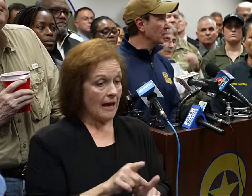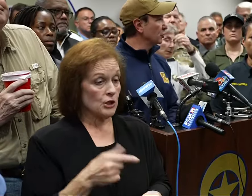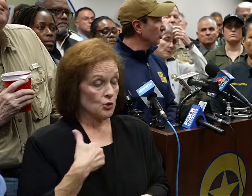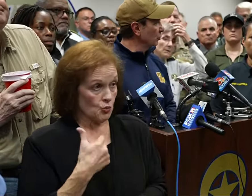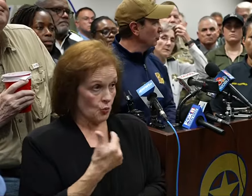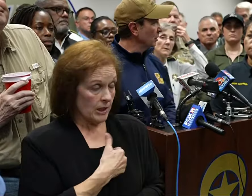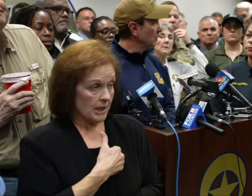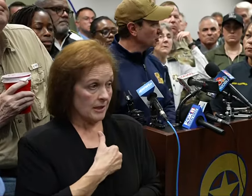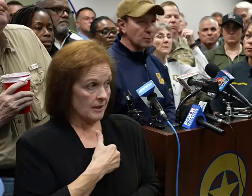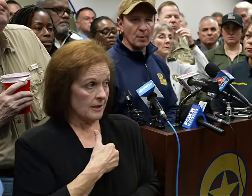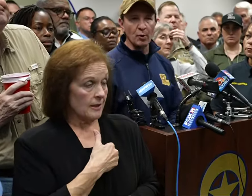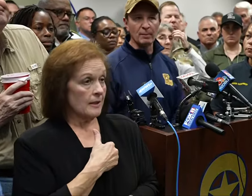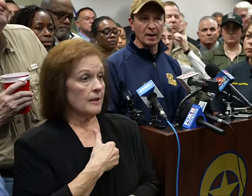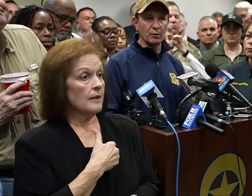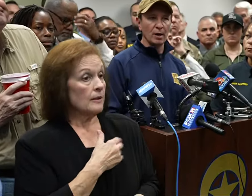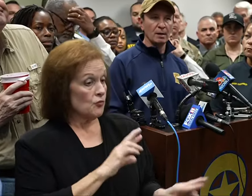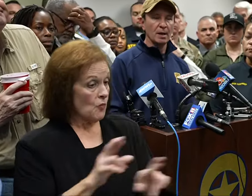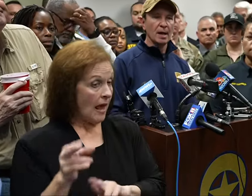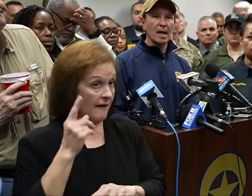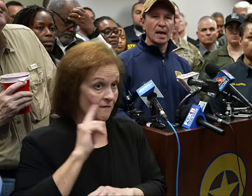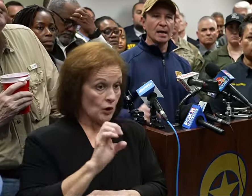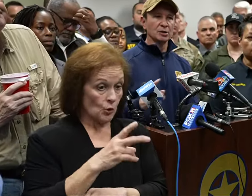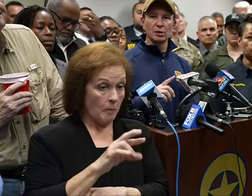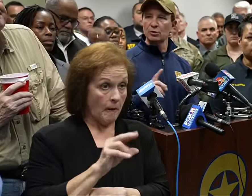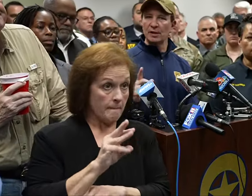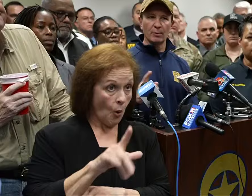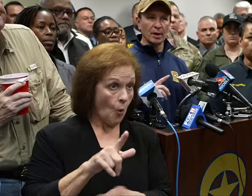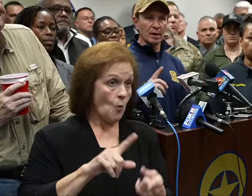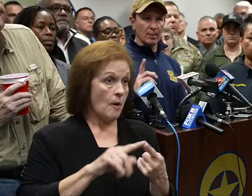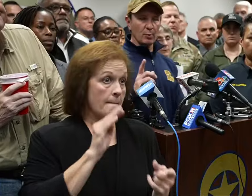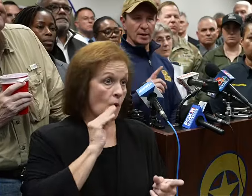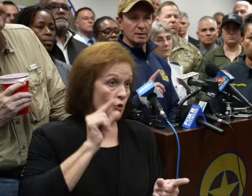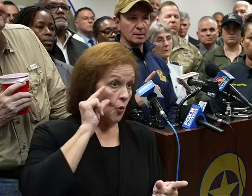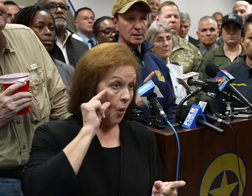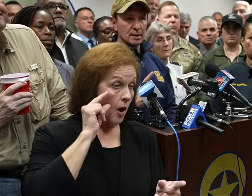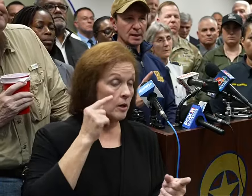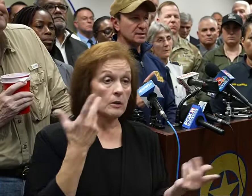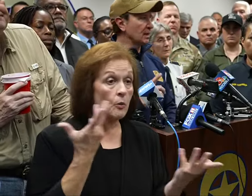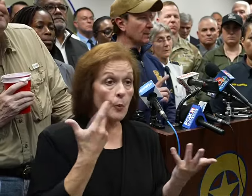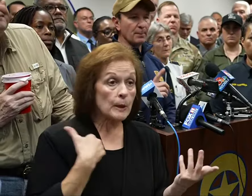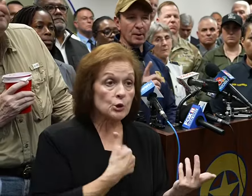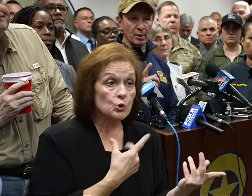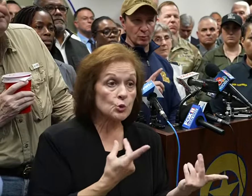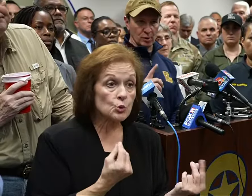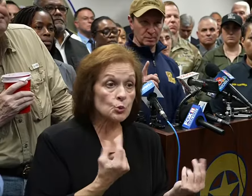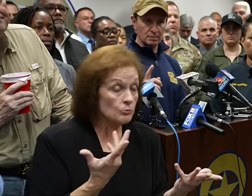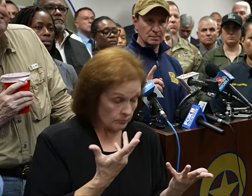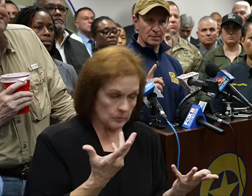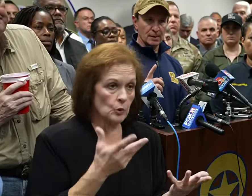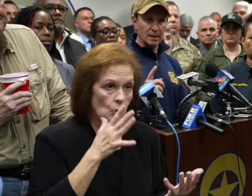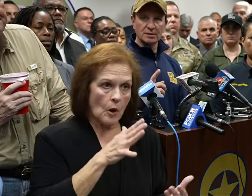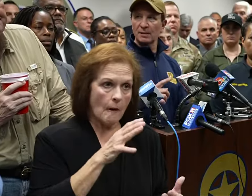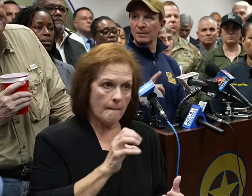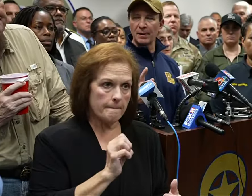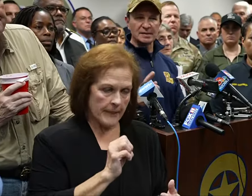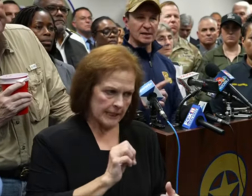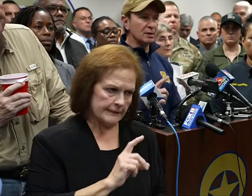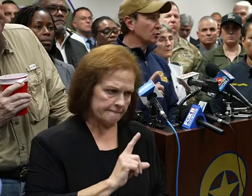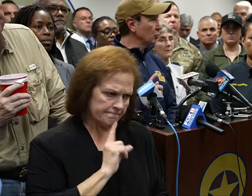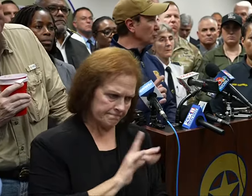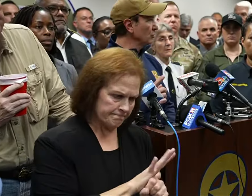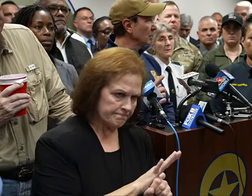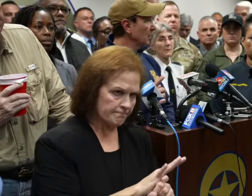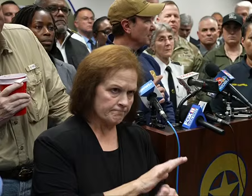go into the Super Bowl in Mardi Gras. And the solution that we're going to come up with is going to be a permanent one. It's going to be